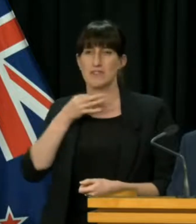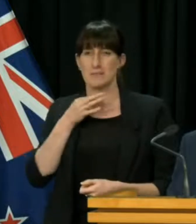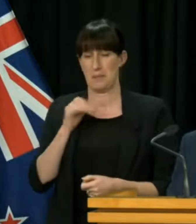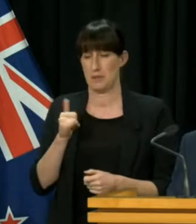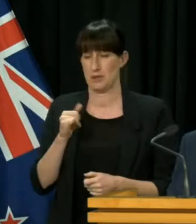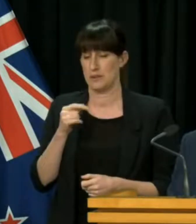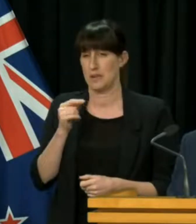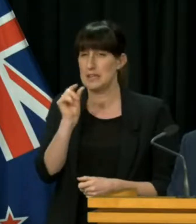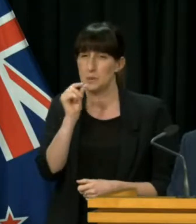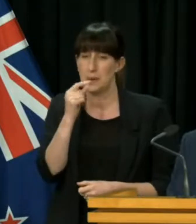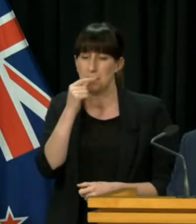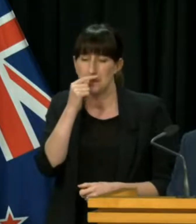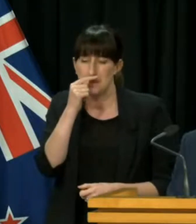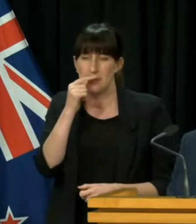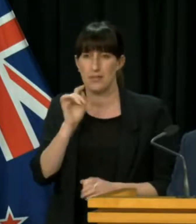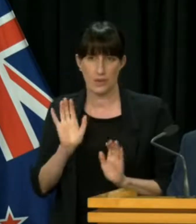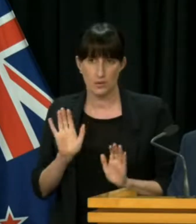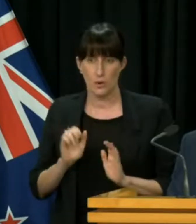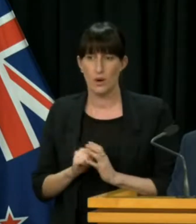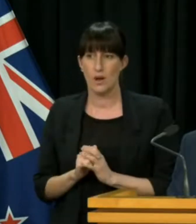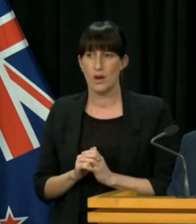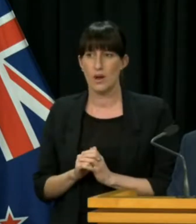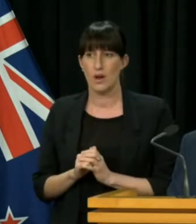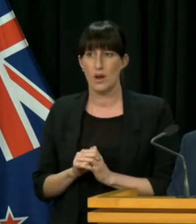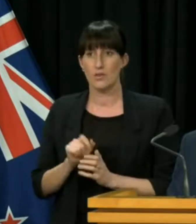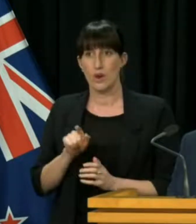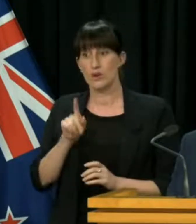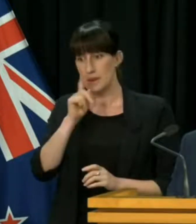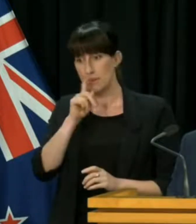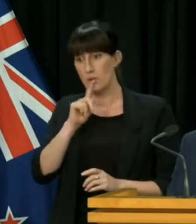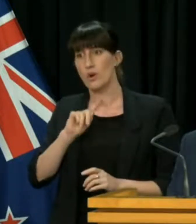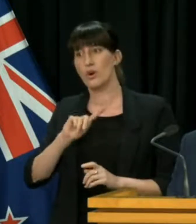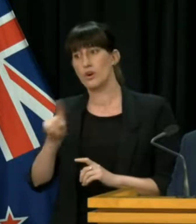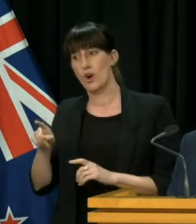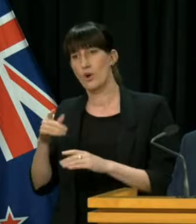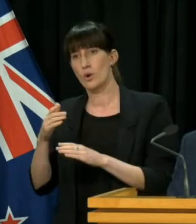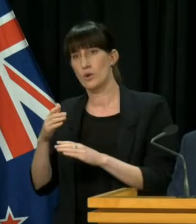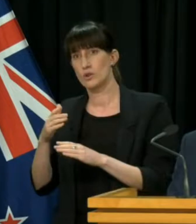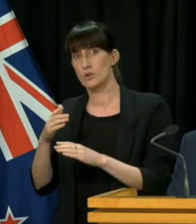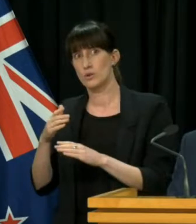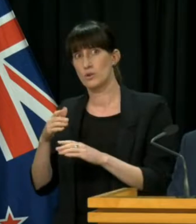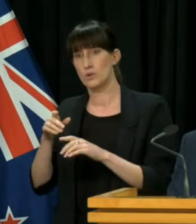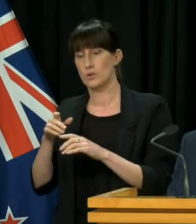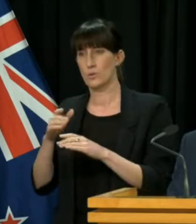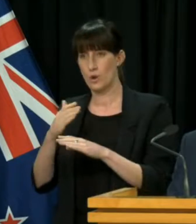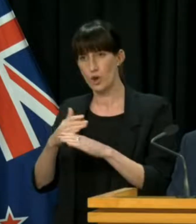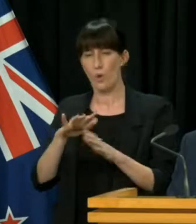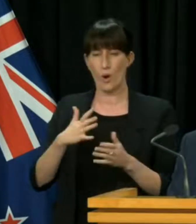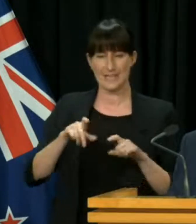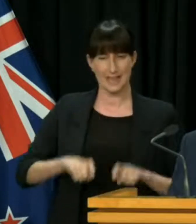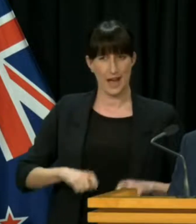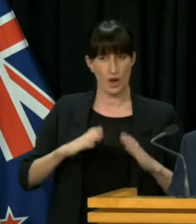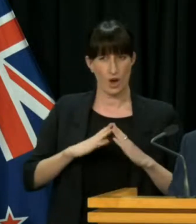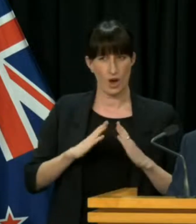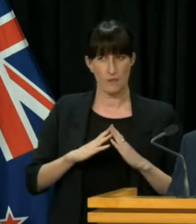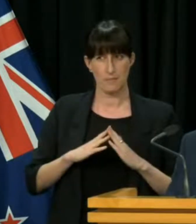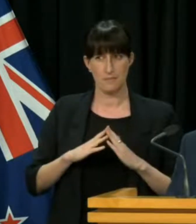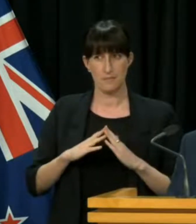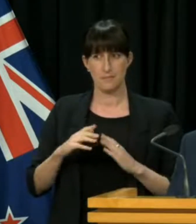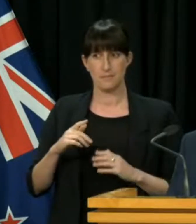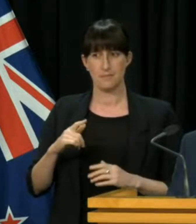work on with high-risk groups. Those people still are expected to go to work or to use their regular sick leave. And you've got this massive gap now